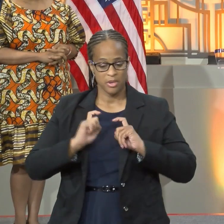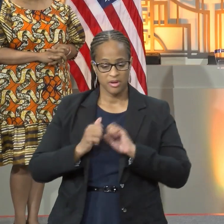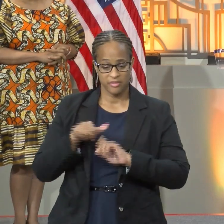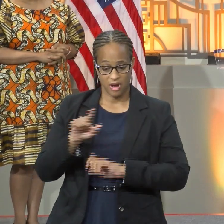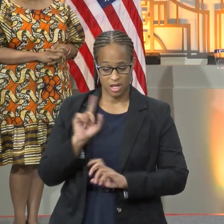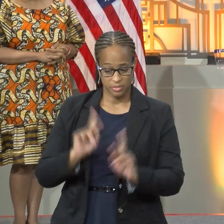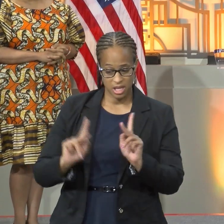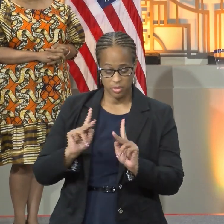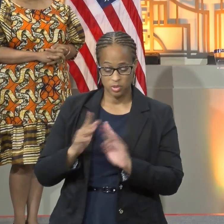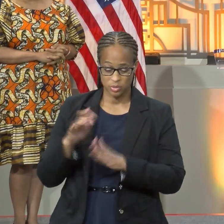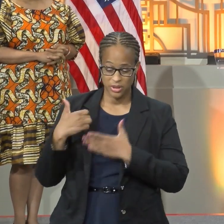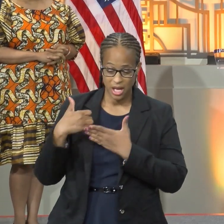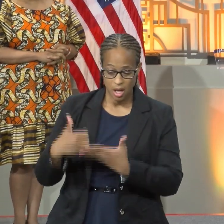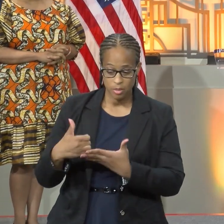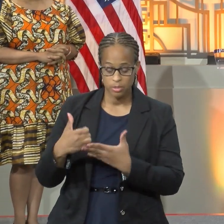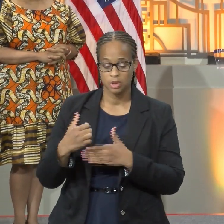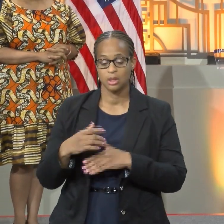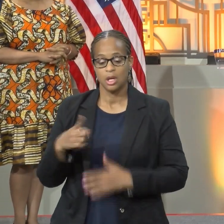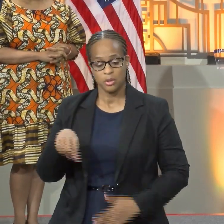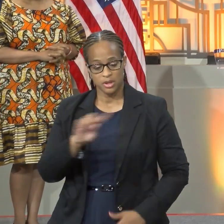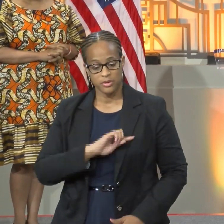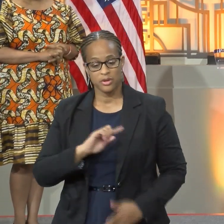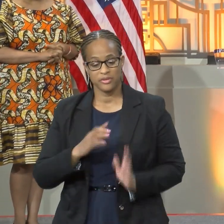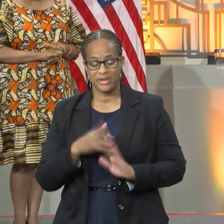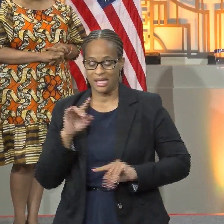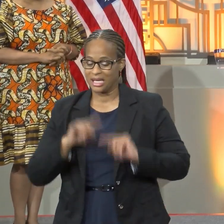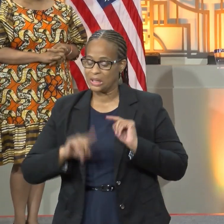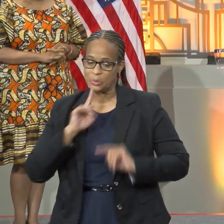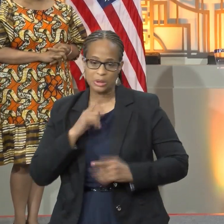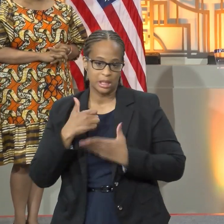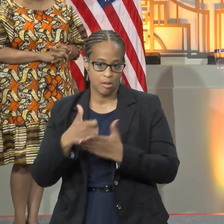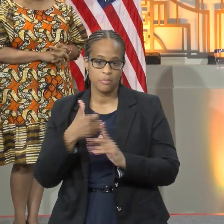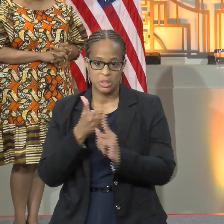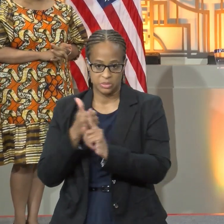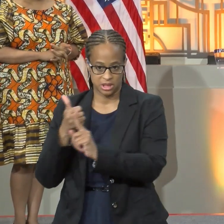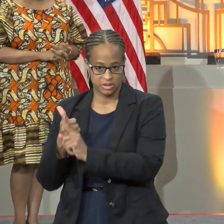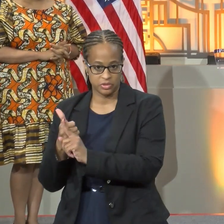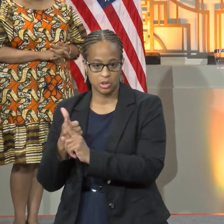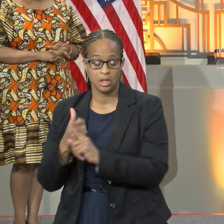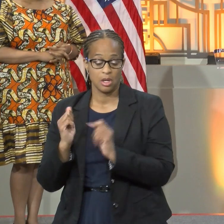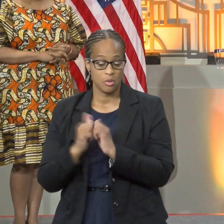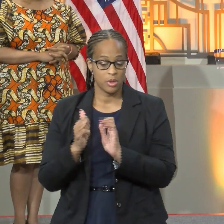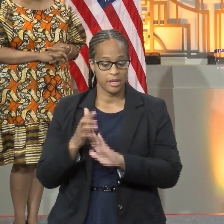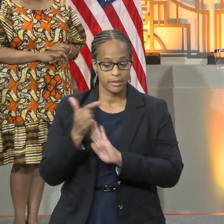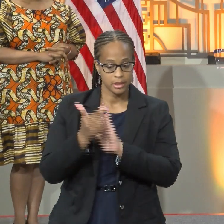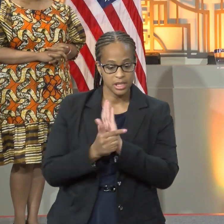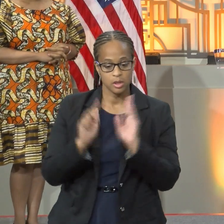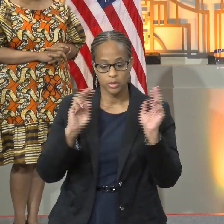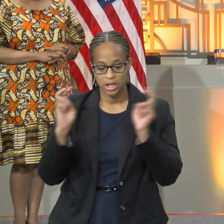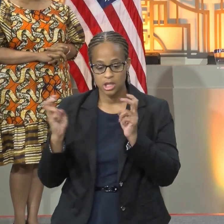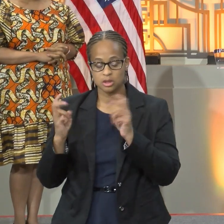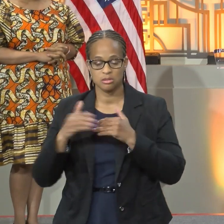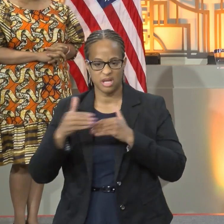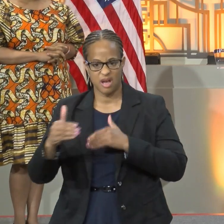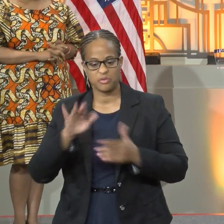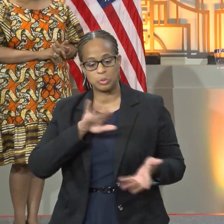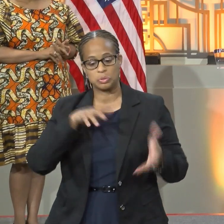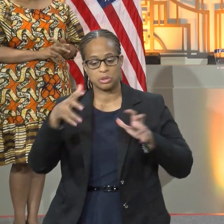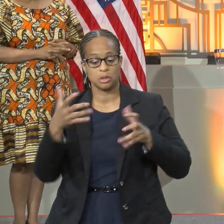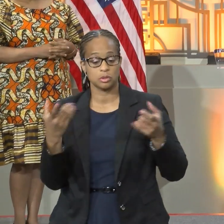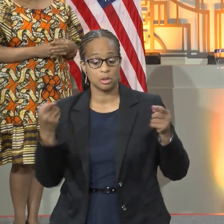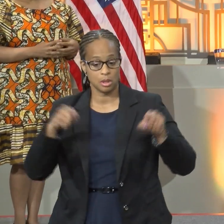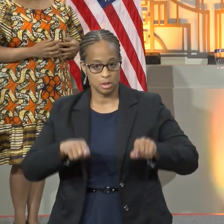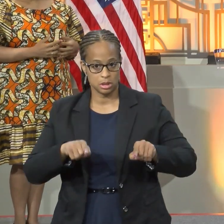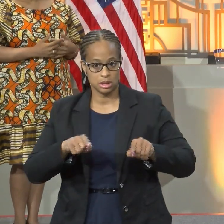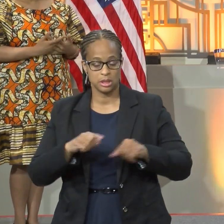help so that we can help those who can least help themselves with legal issues following such disasters. And